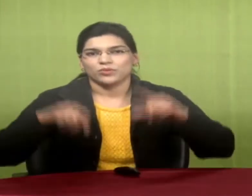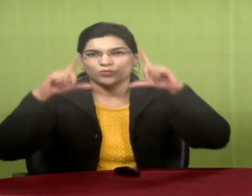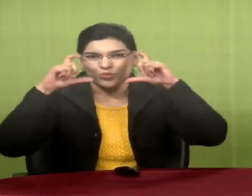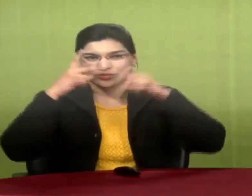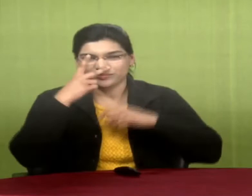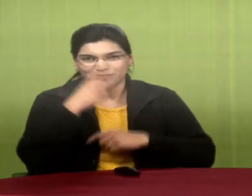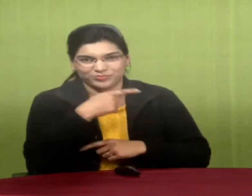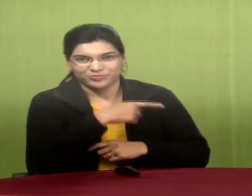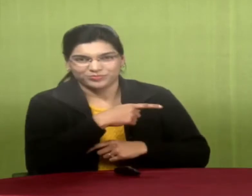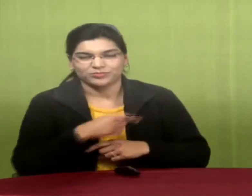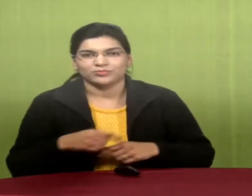Name of the lesson is